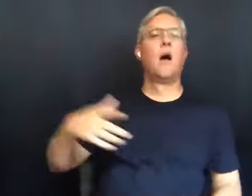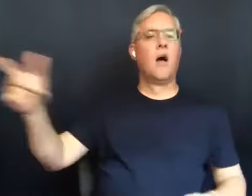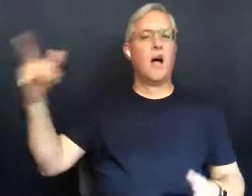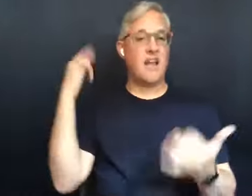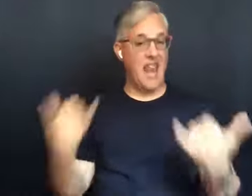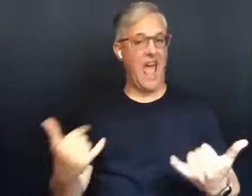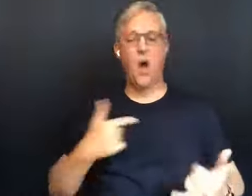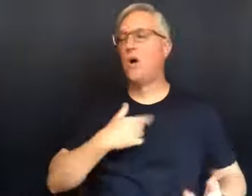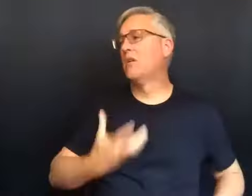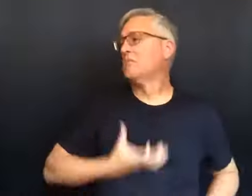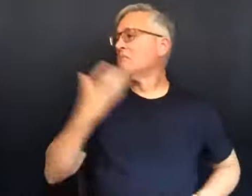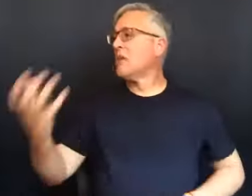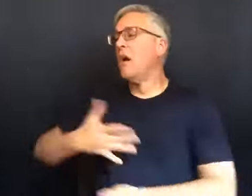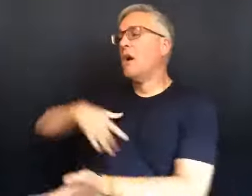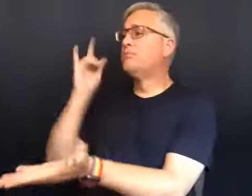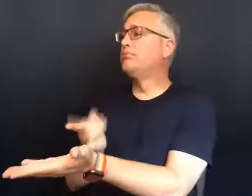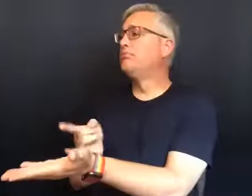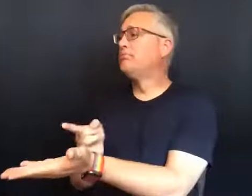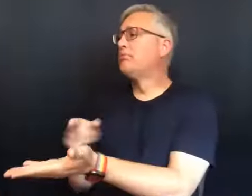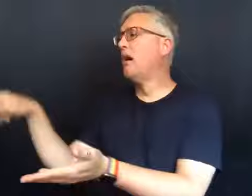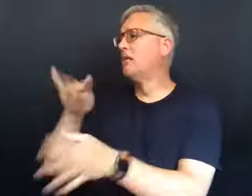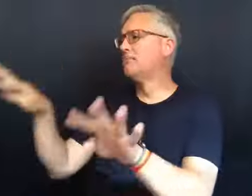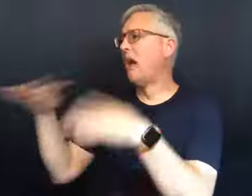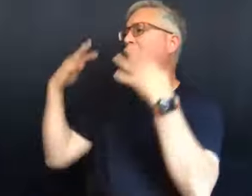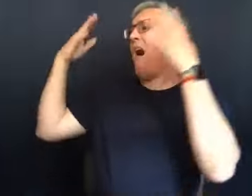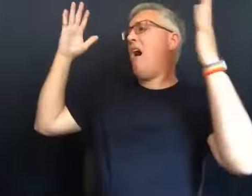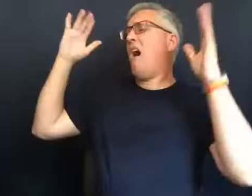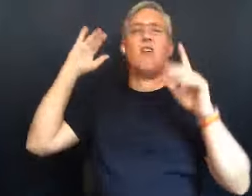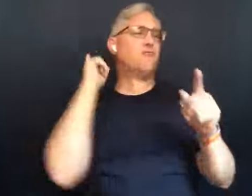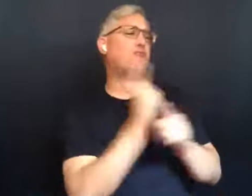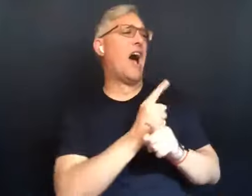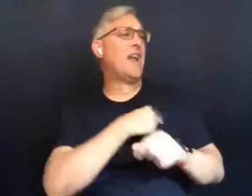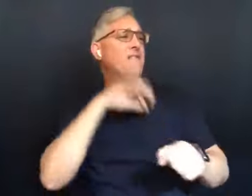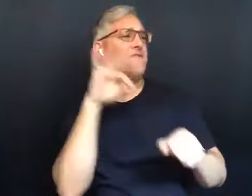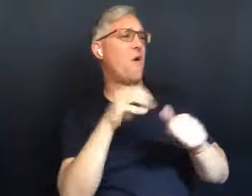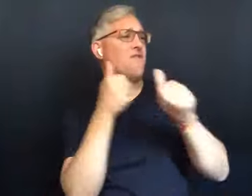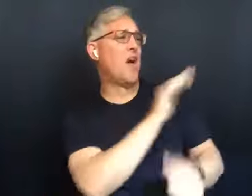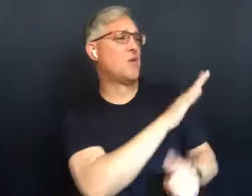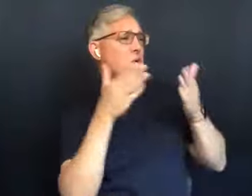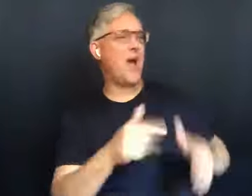appeal so that I can sway the audience and get my ego stroked because